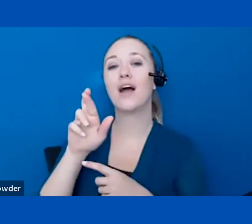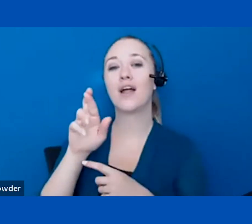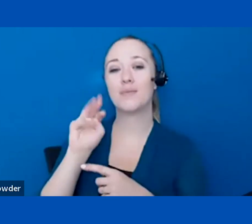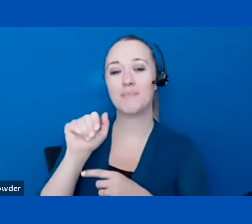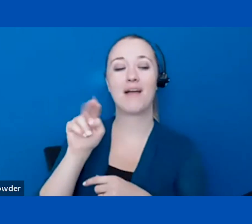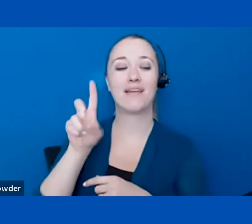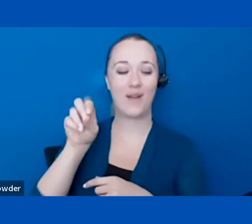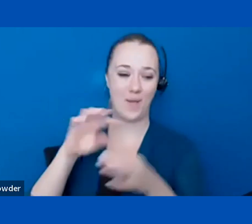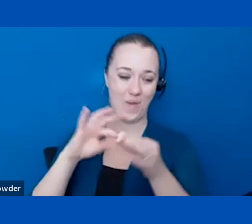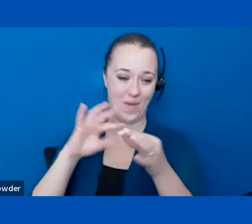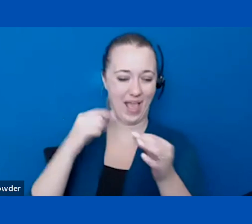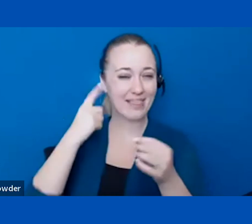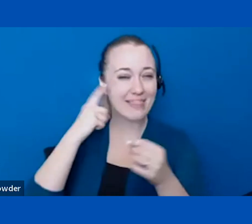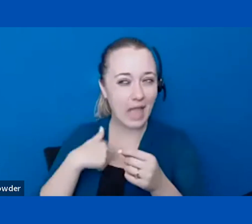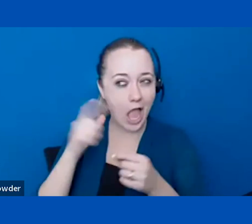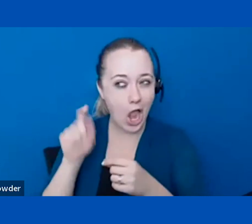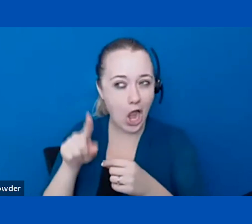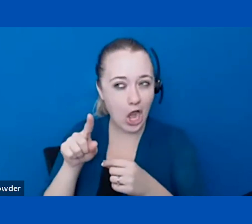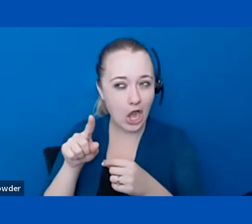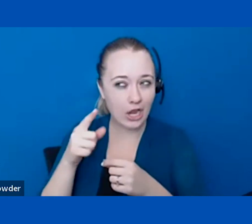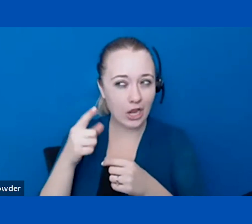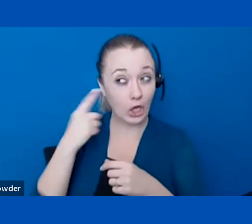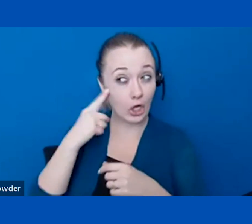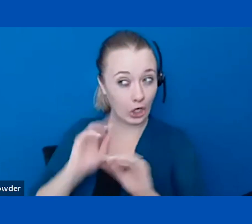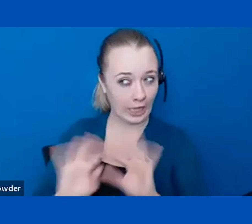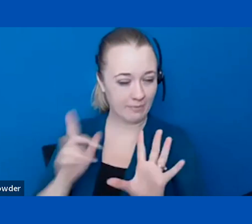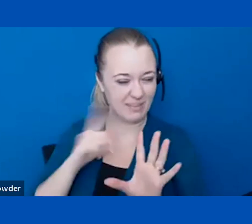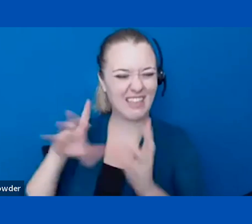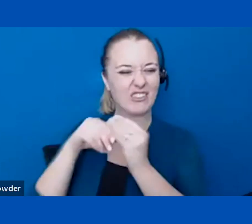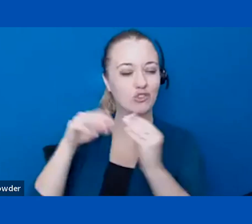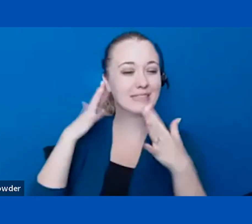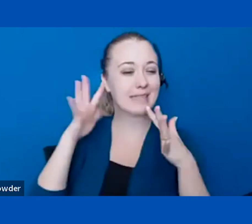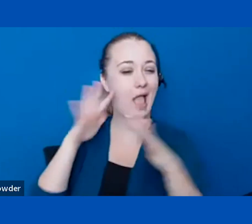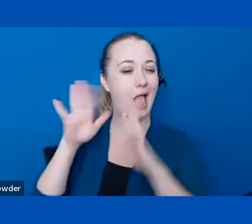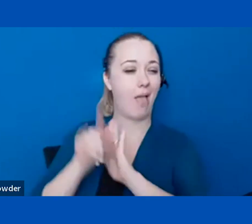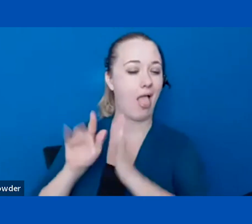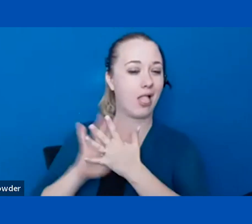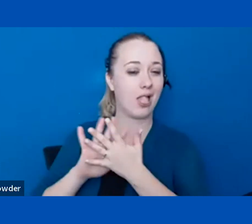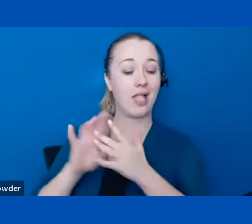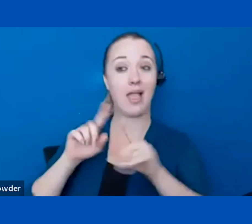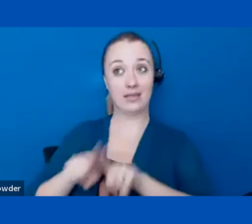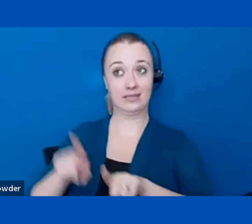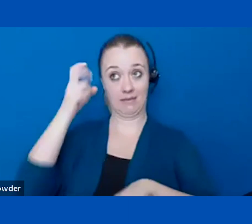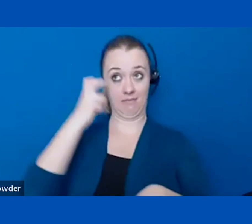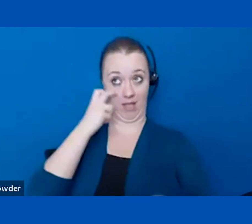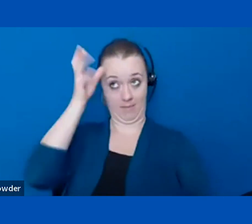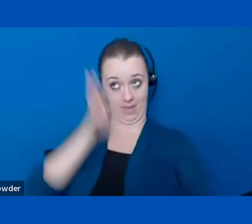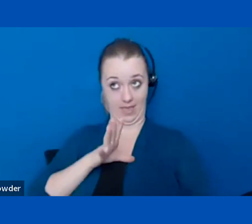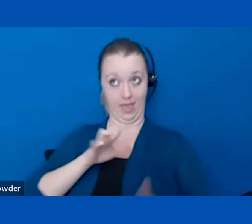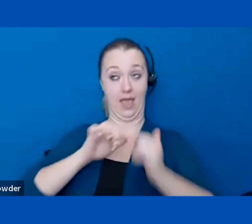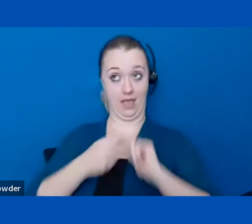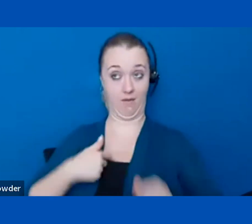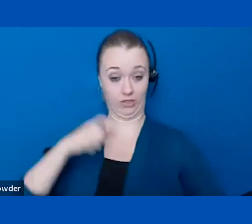there was some sounds, some extra sounds there. As a blind male, how do you shave? Is that